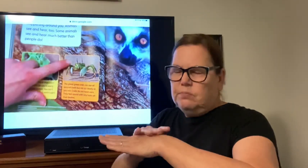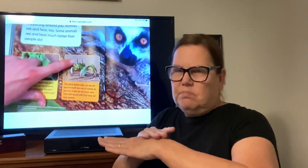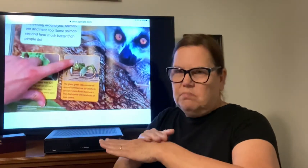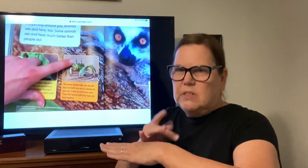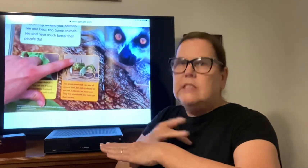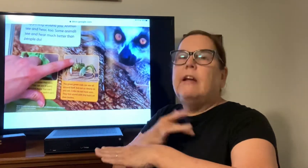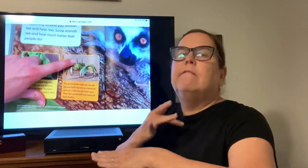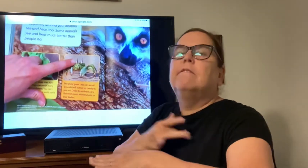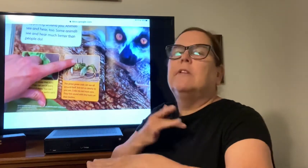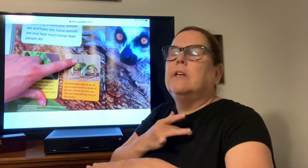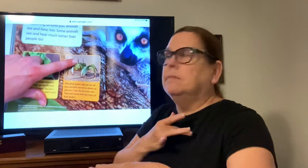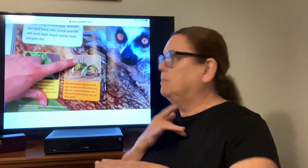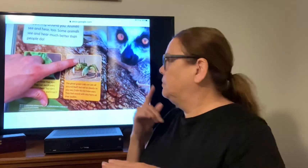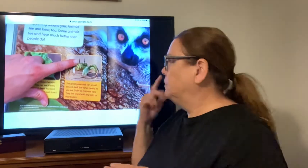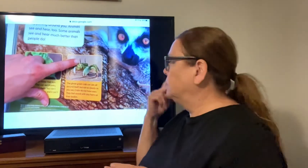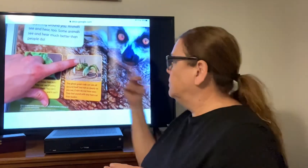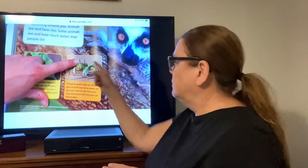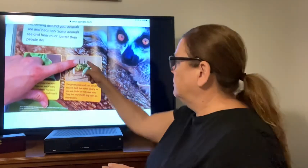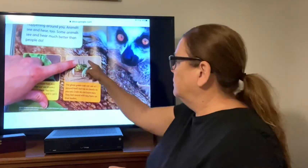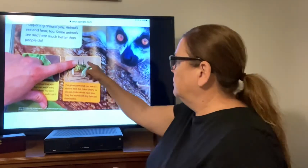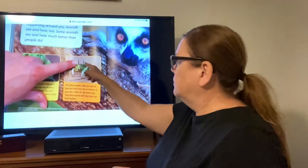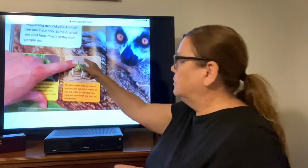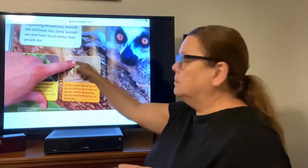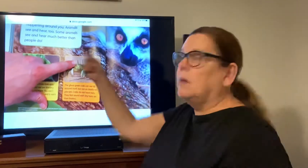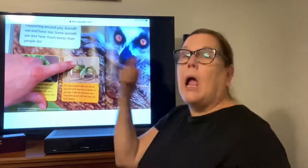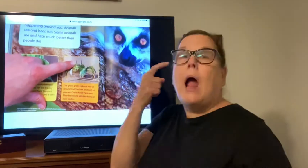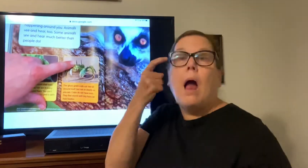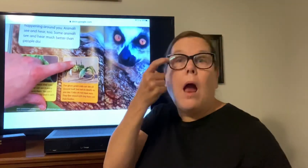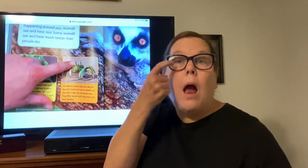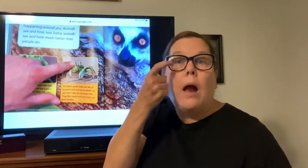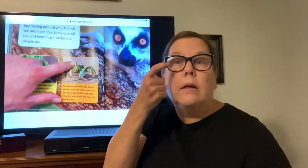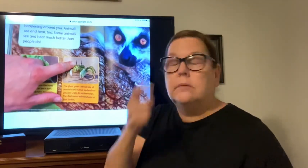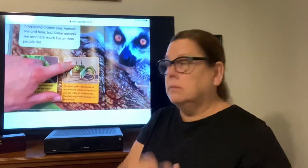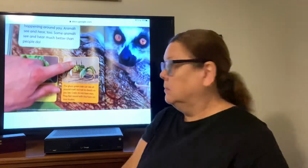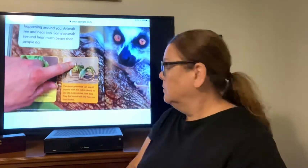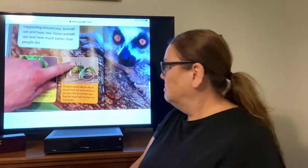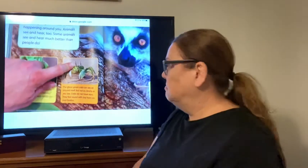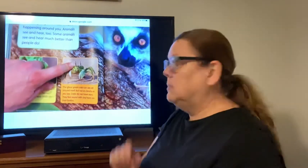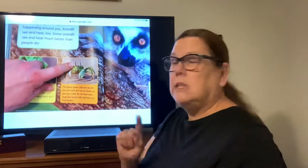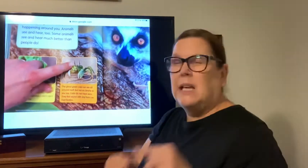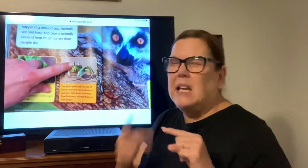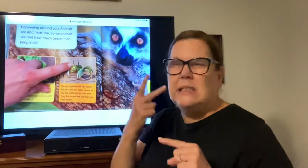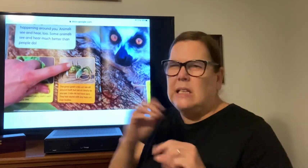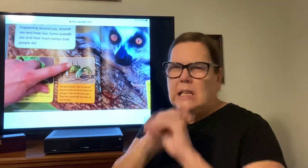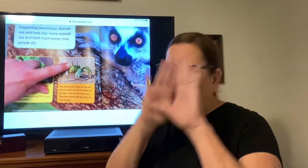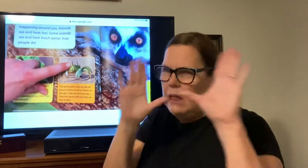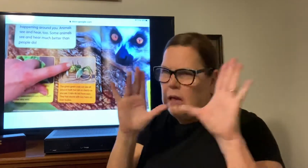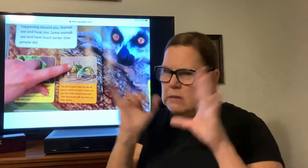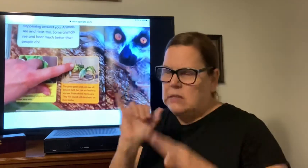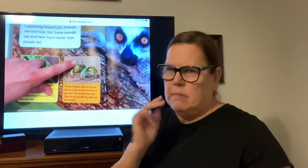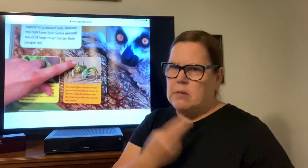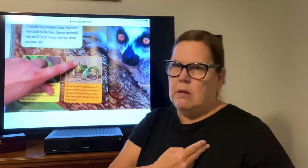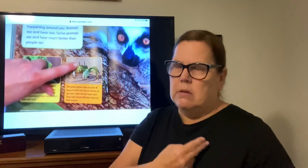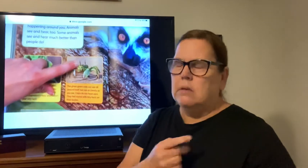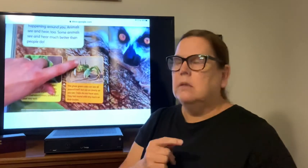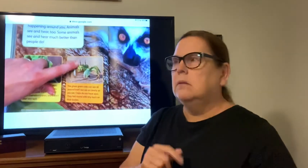his eyes, okay? And he can't see as clearly as we can, even though his eyes are kind of like sticking